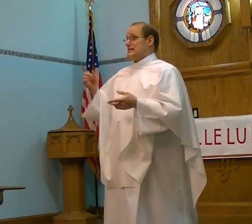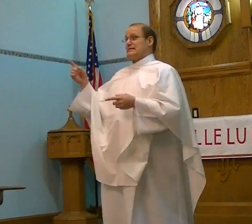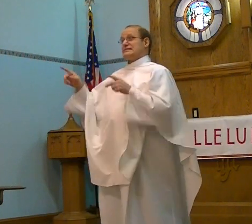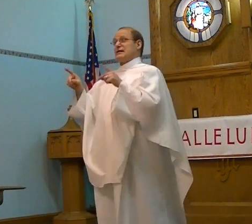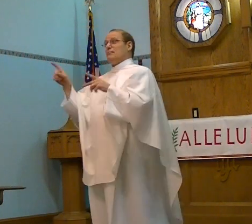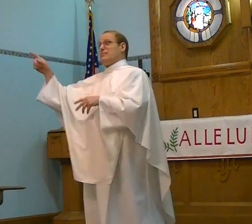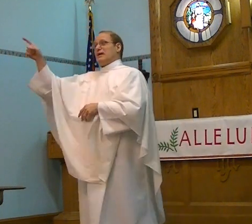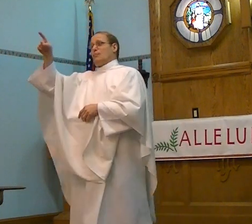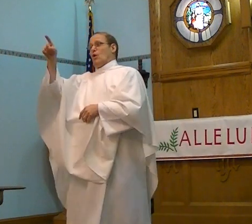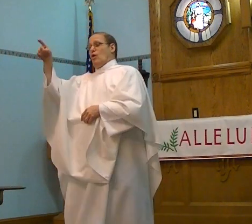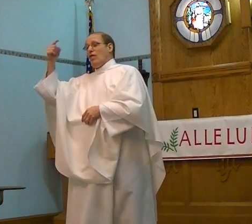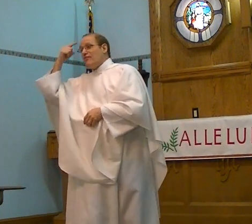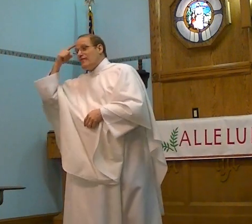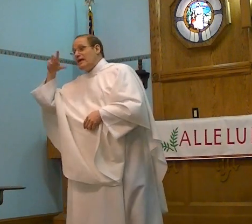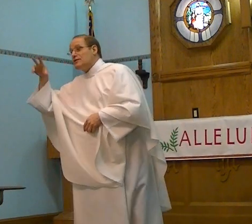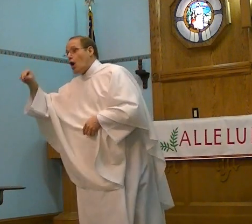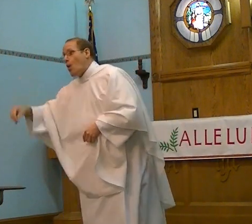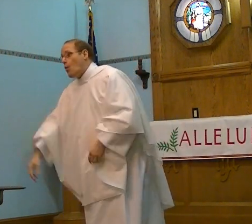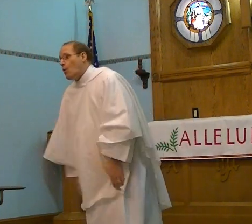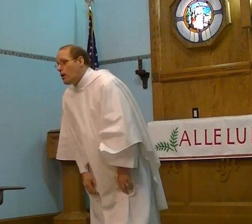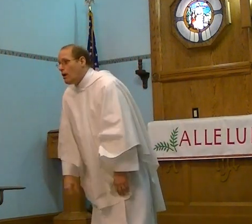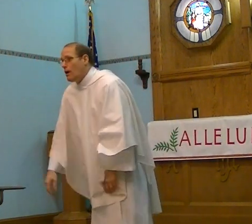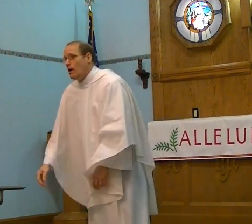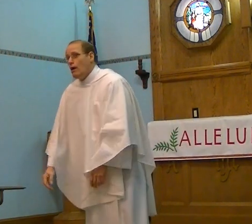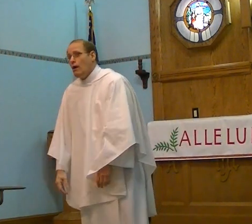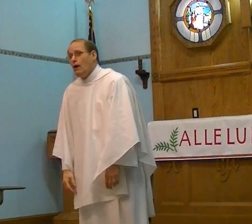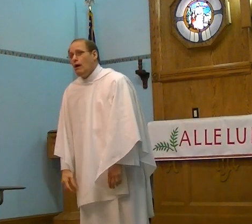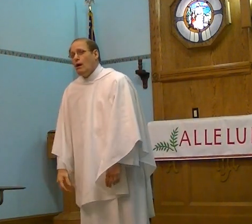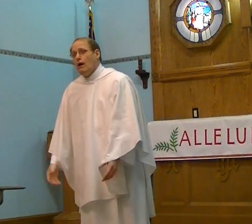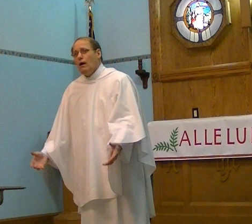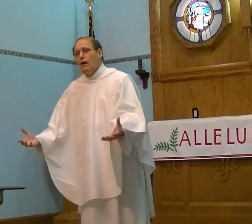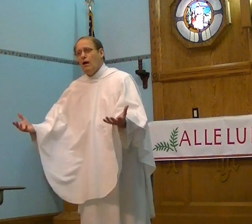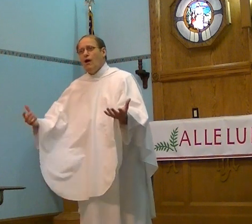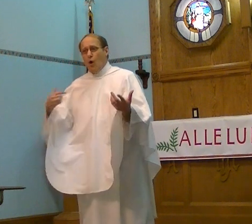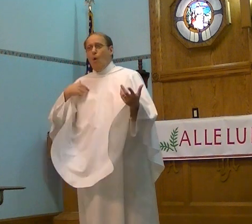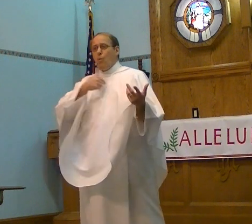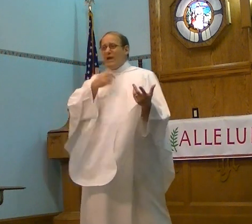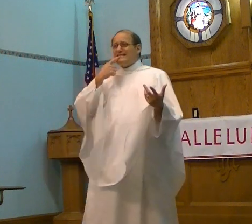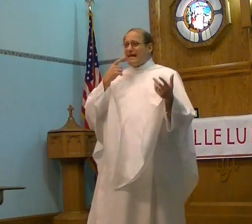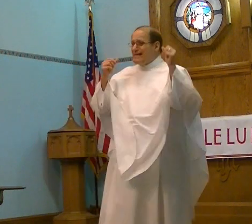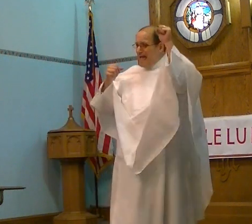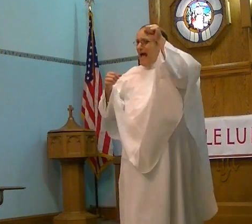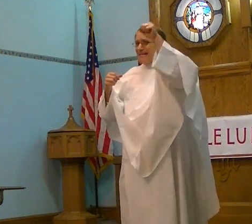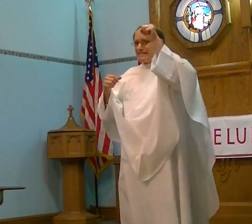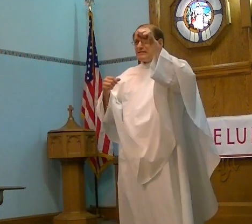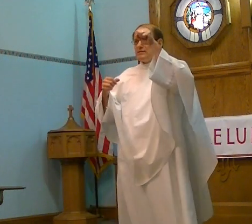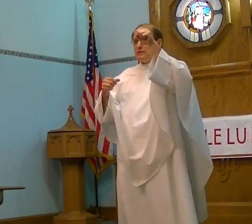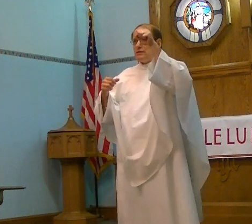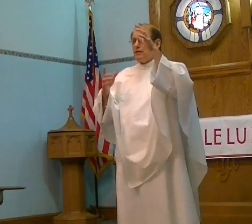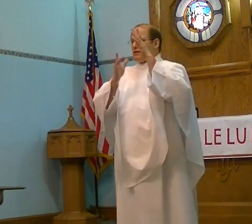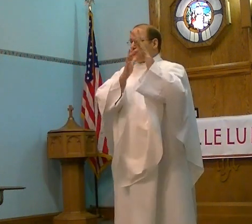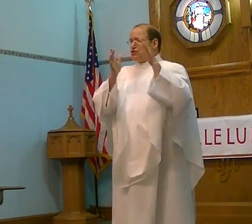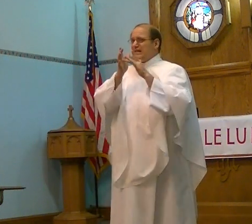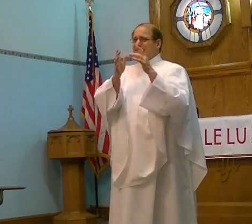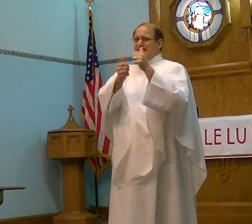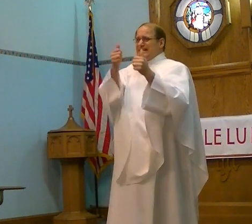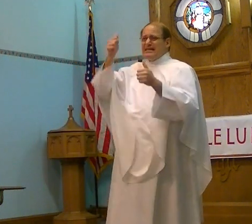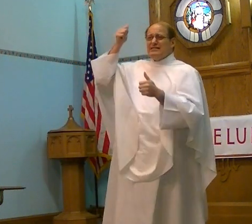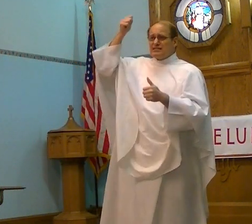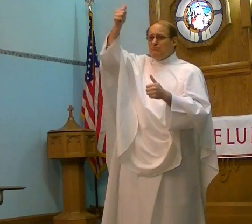Some people think no. We say yes! Jesus is the